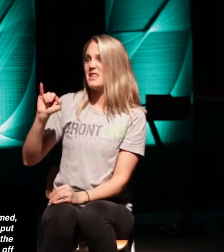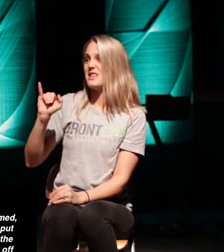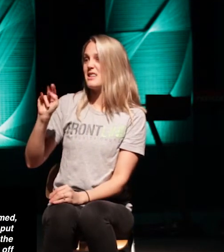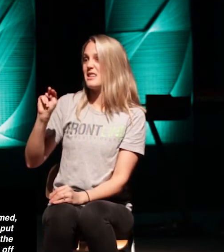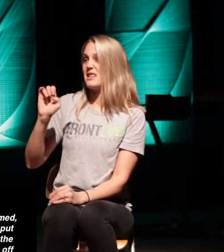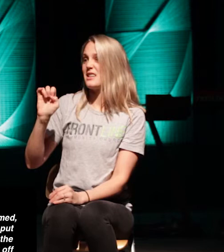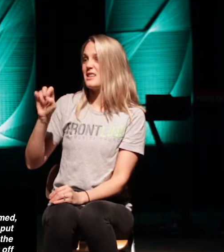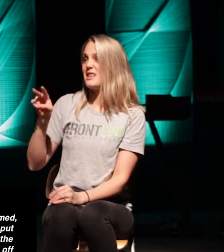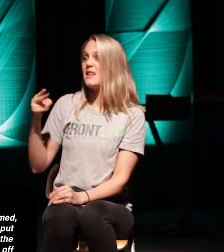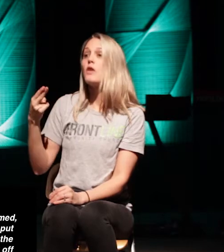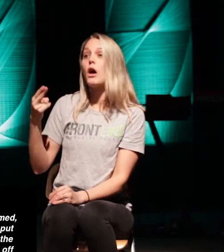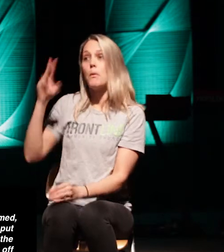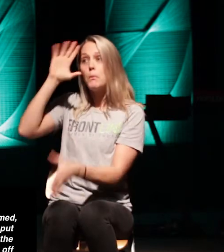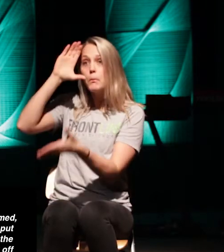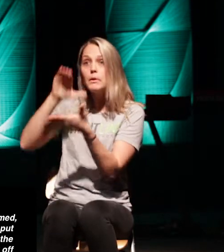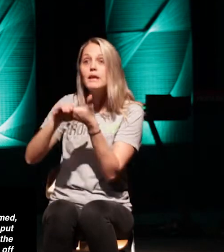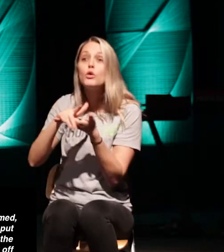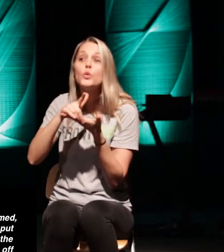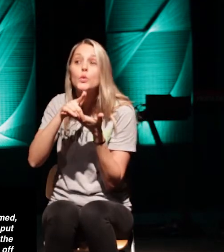God.